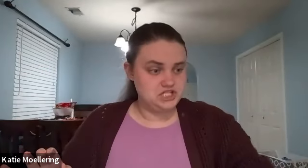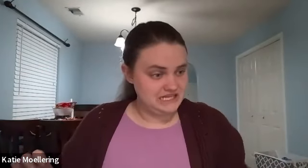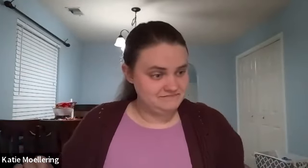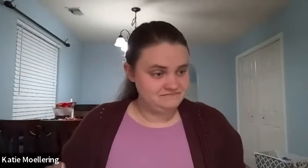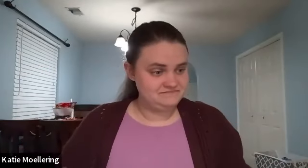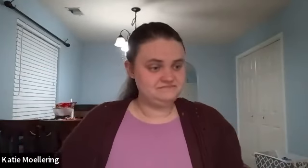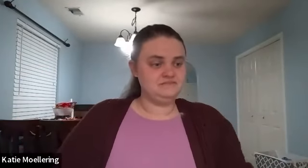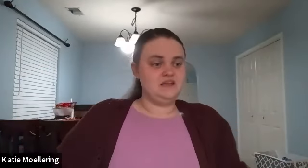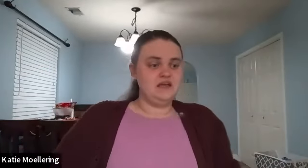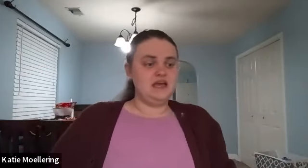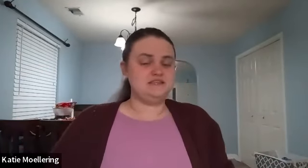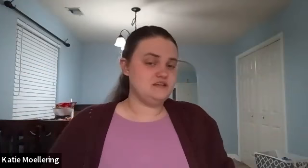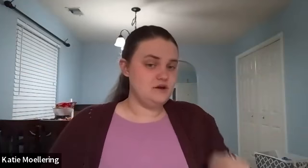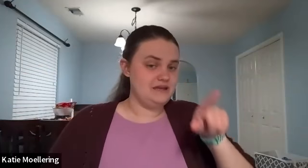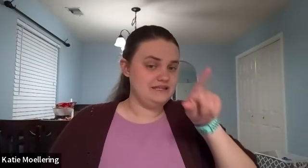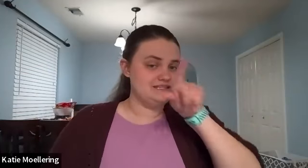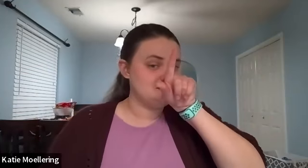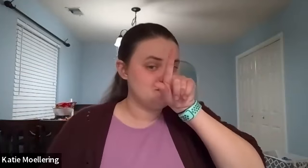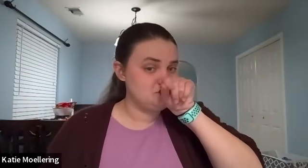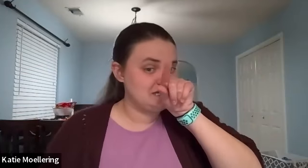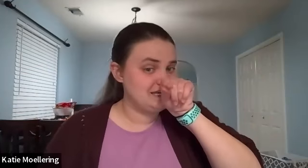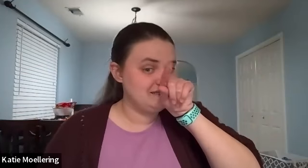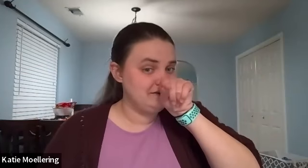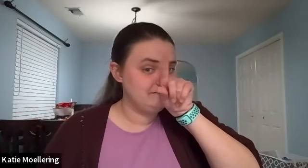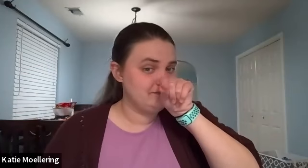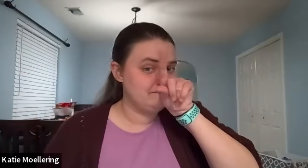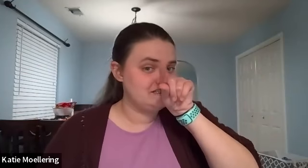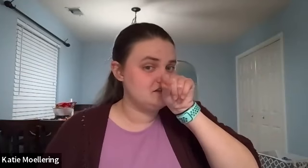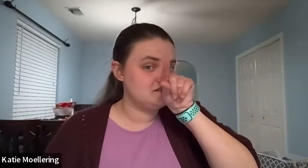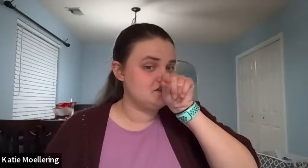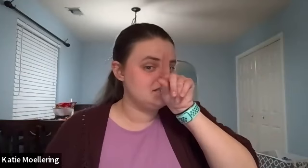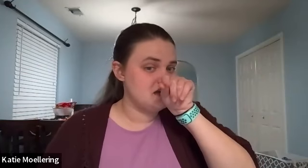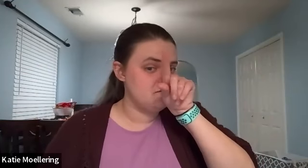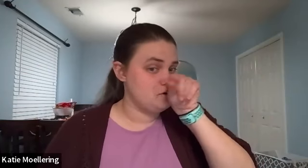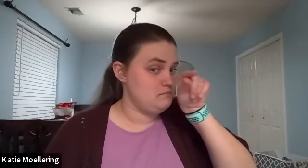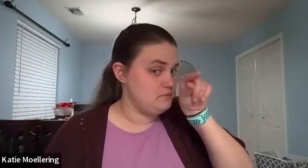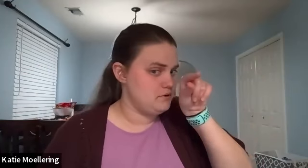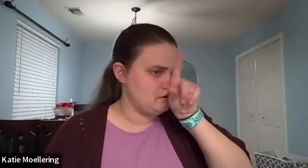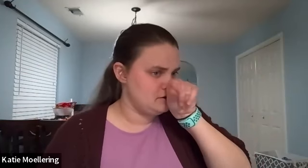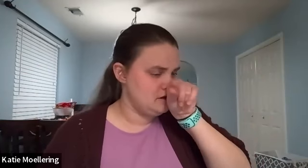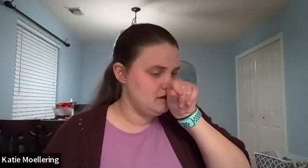chicken. And so it's chicken. This is also the sign for bird.